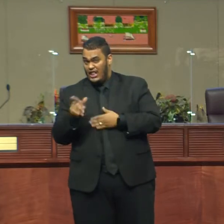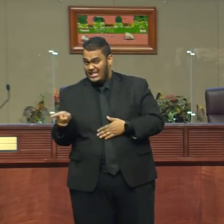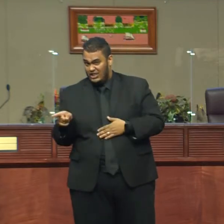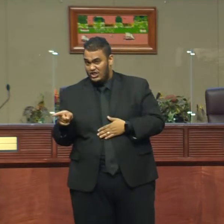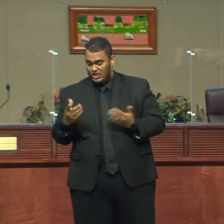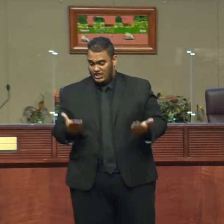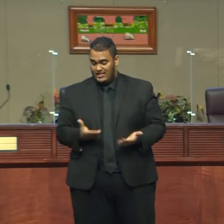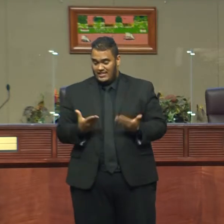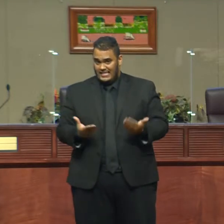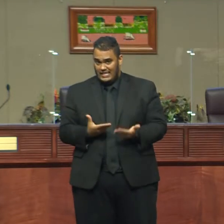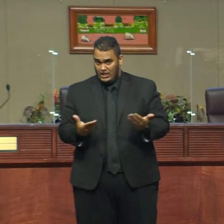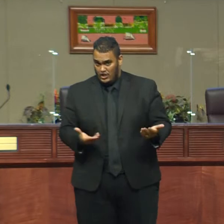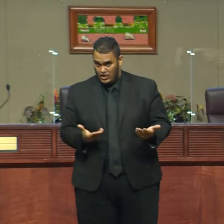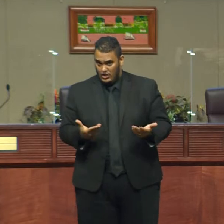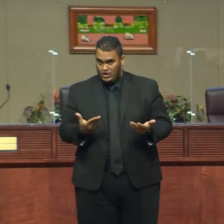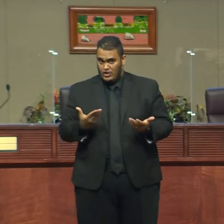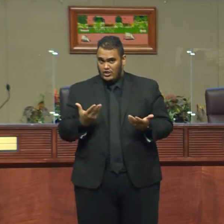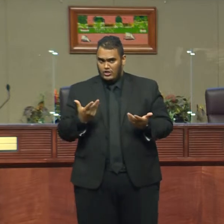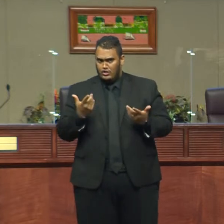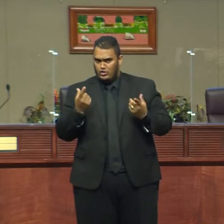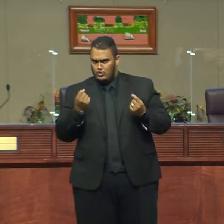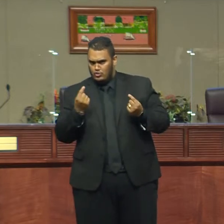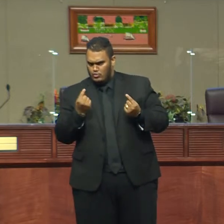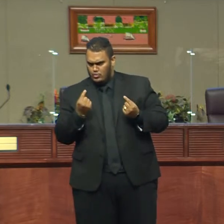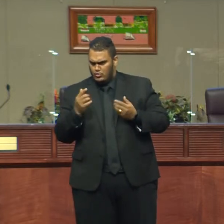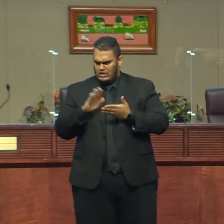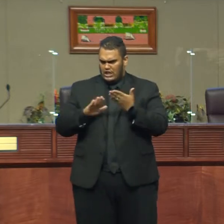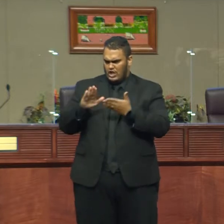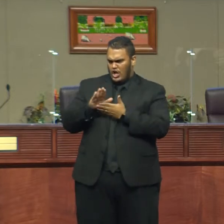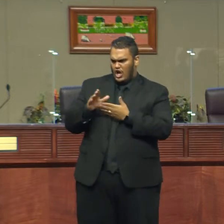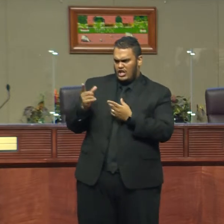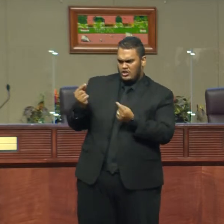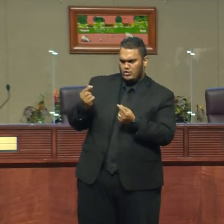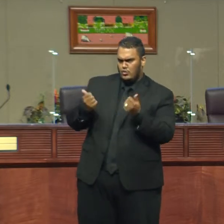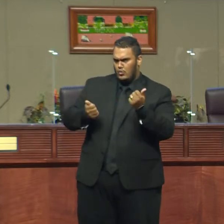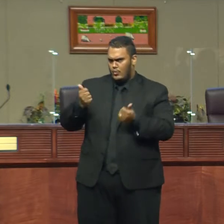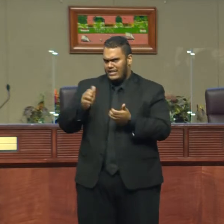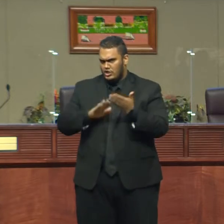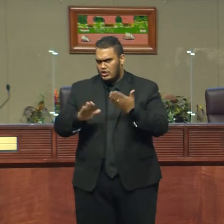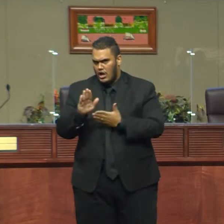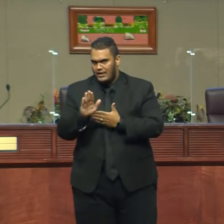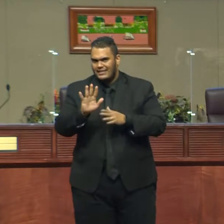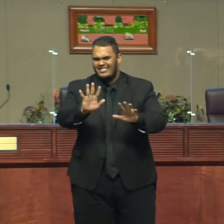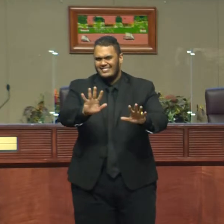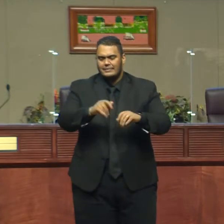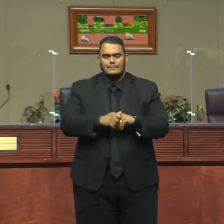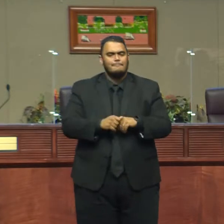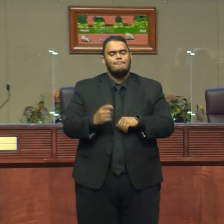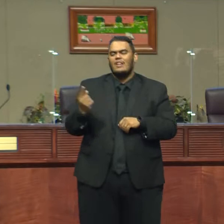normal COVID-19 precautions? Well, I cannot mention the college, the place, because it's only one person. It would be very easy to identify.